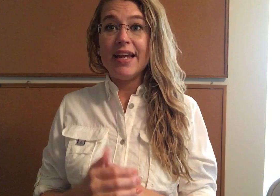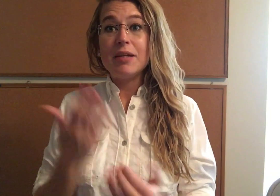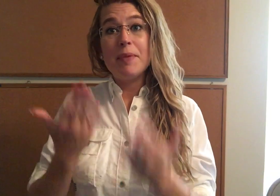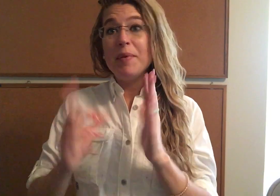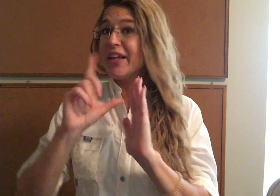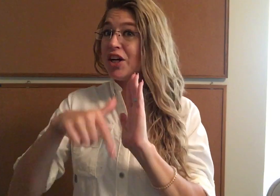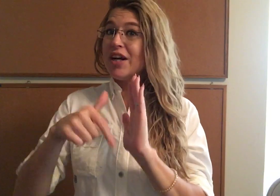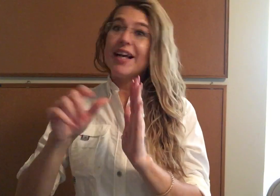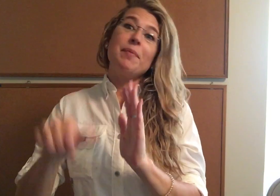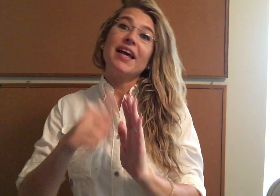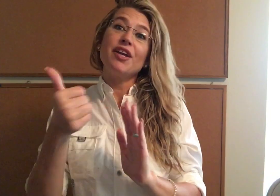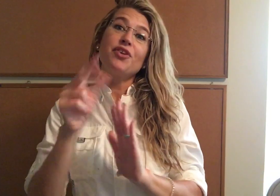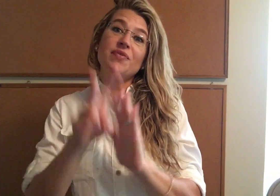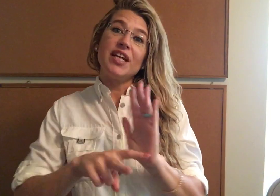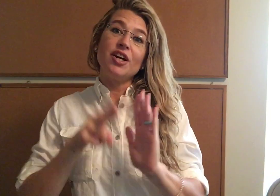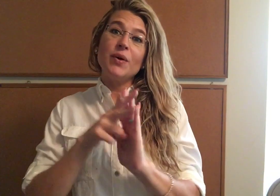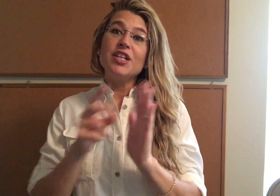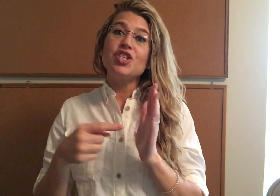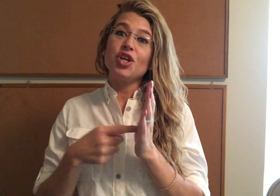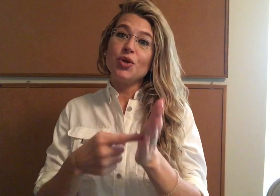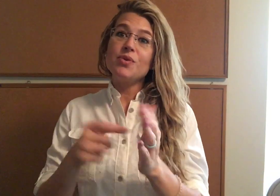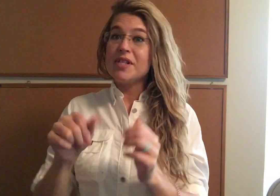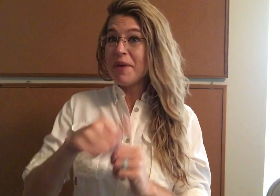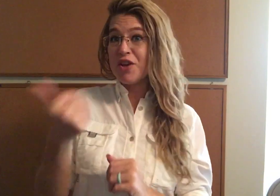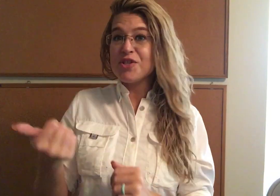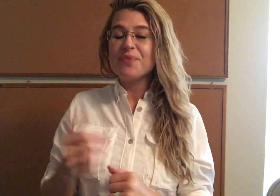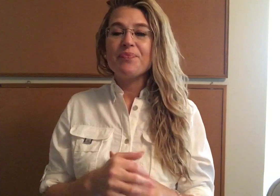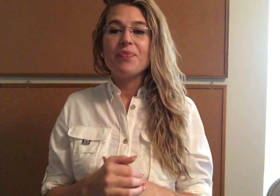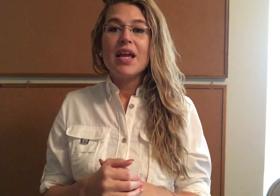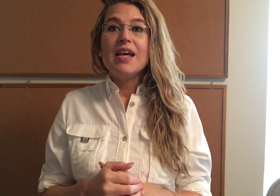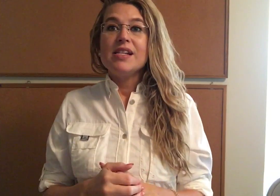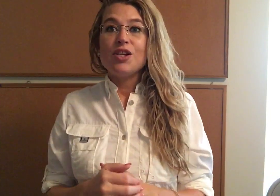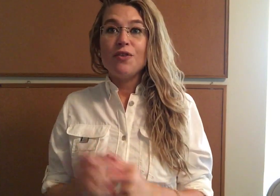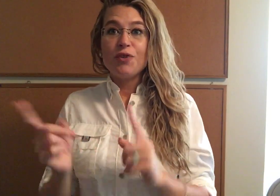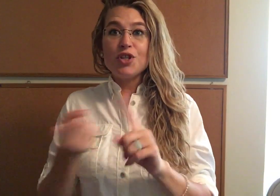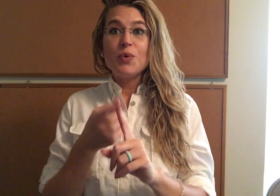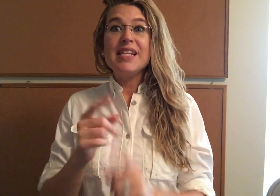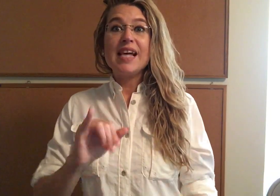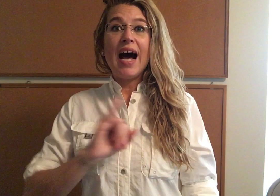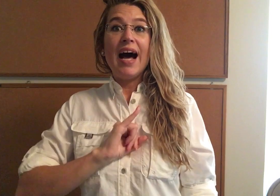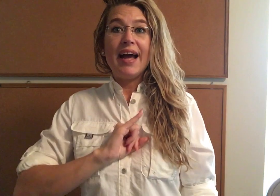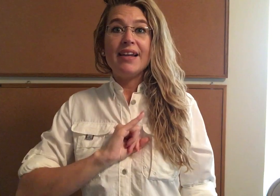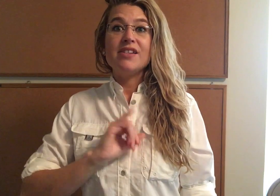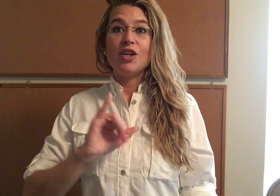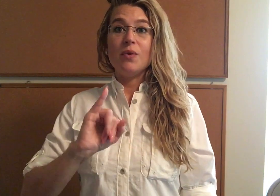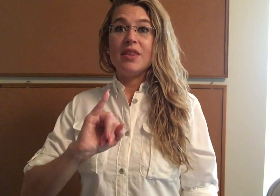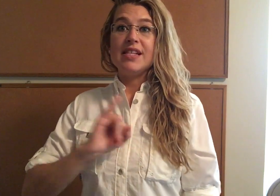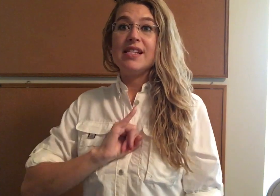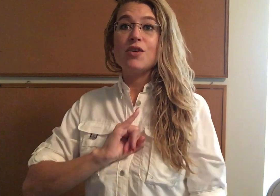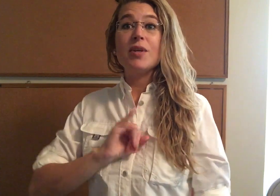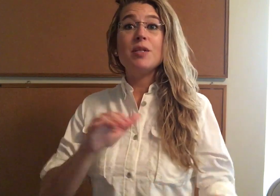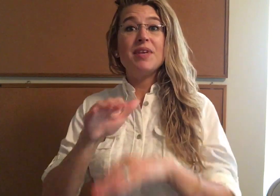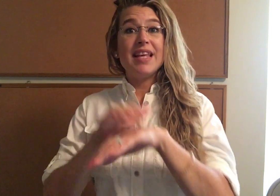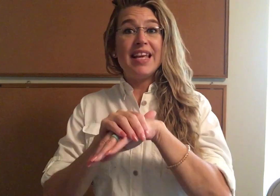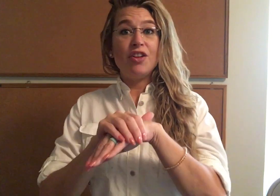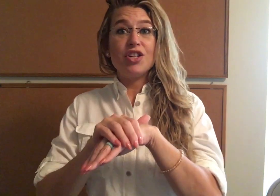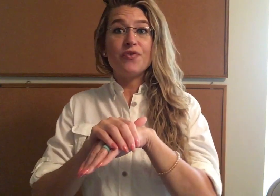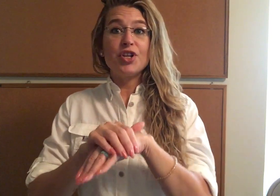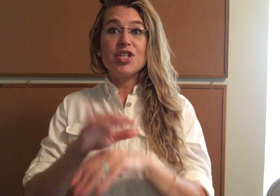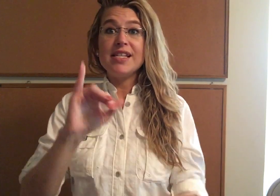and maybe later I can make another video and show you some others. So the first one is I. So this is going to be the English version.